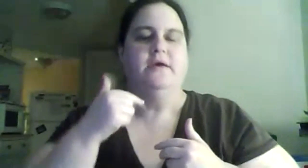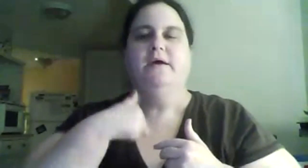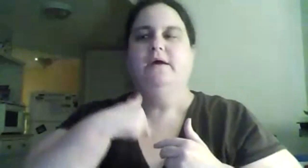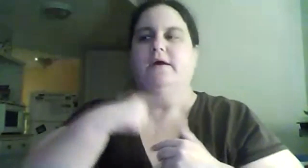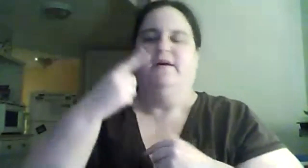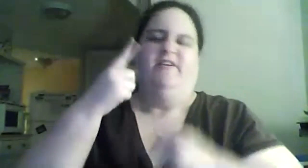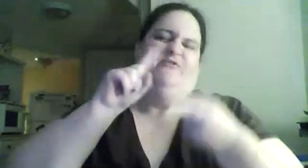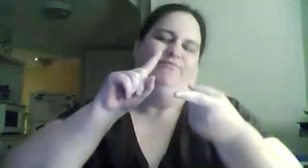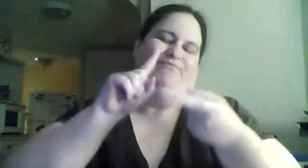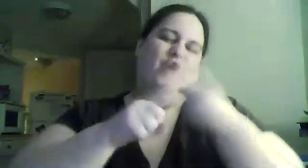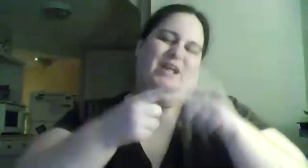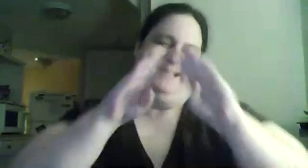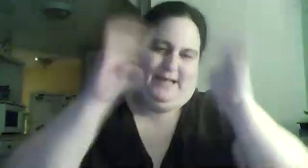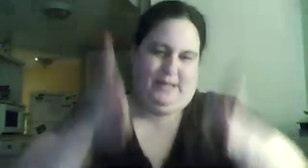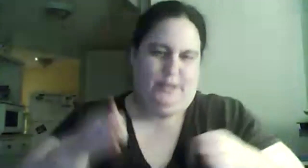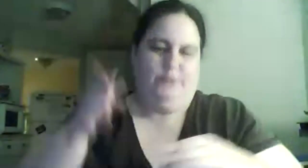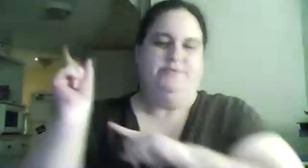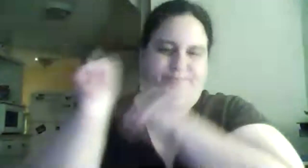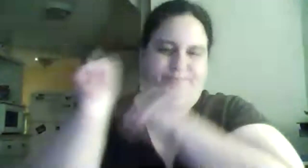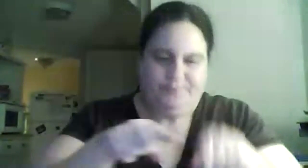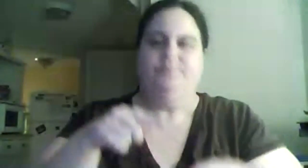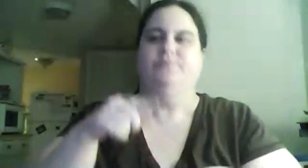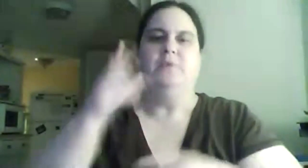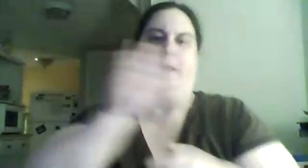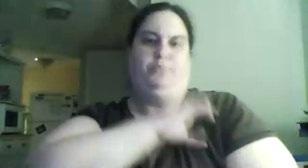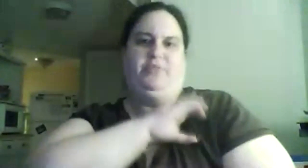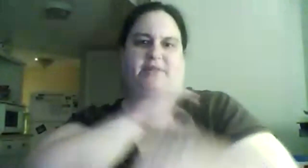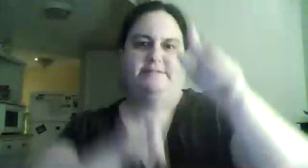a deafblind individual and was with a police officer and the communication that was happening.